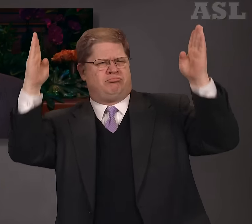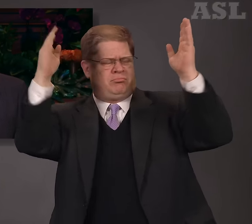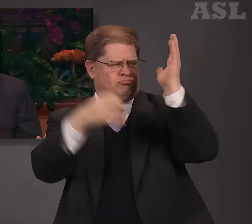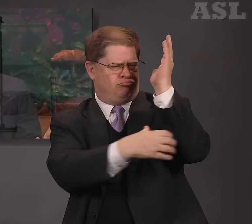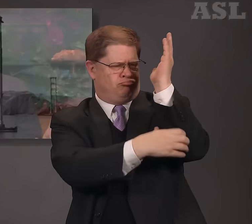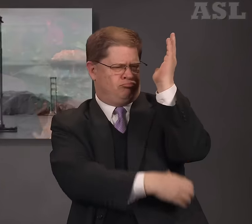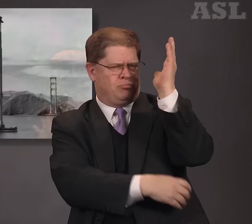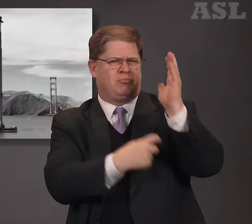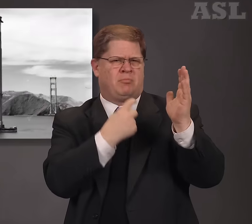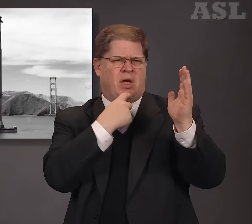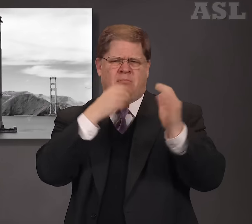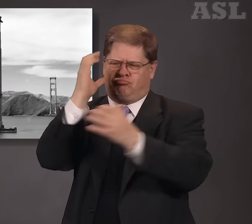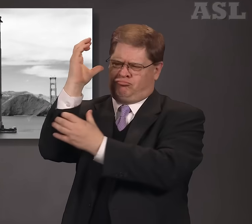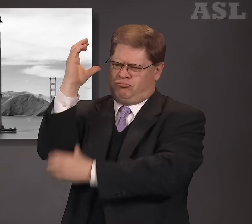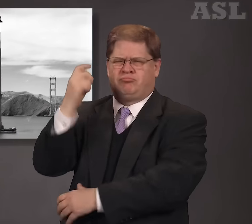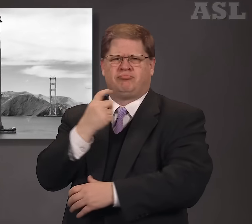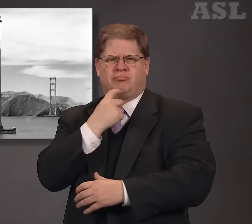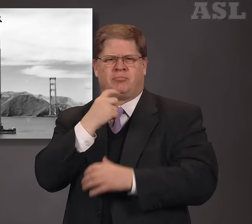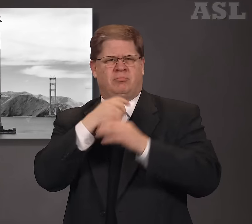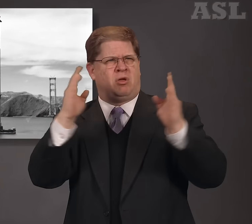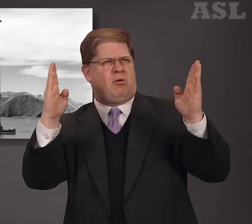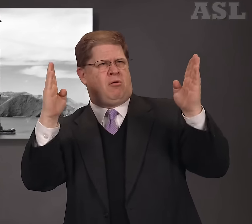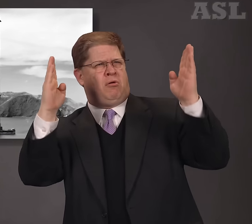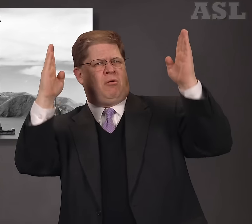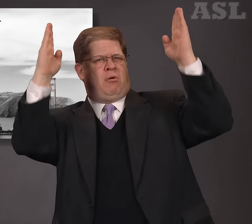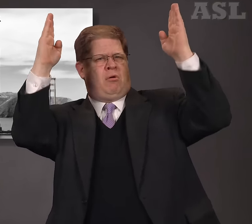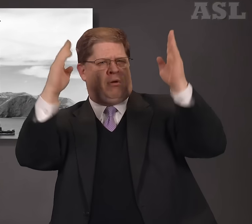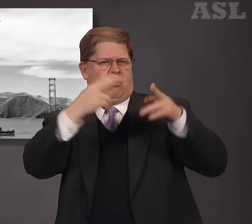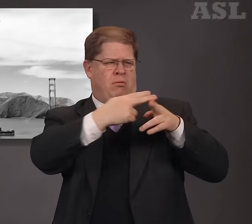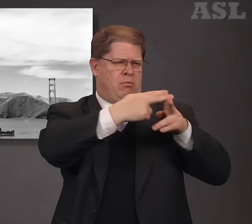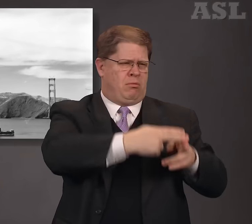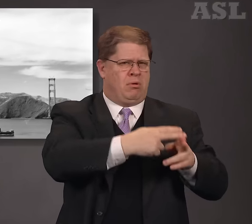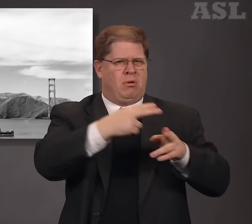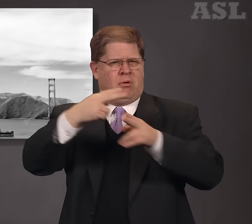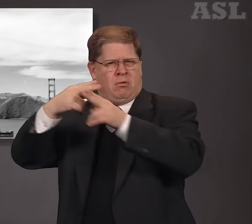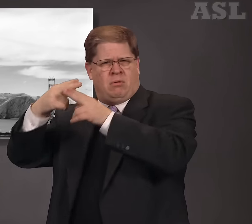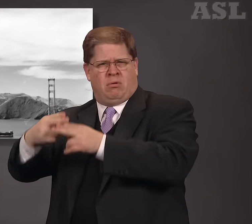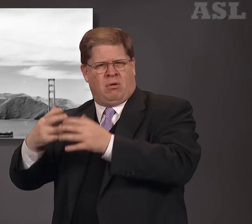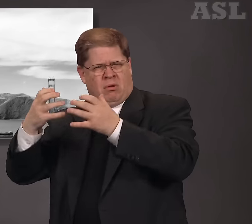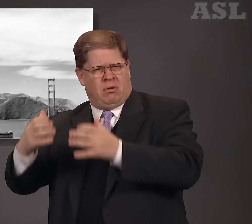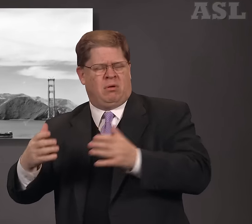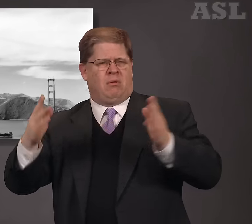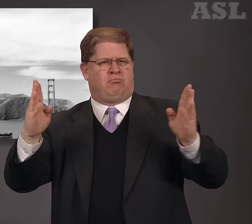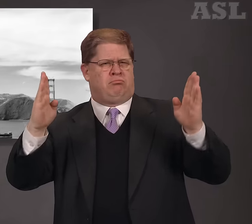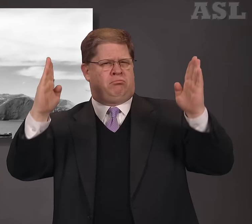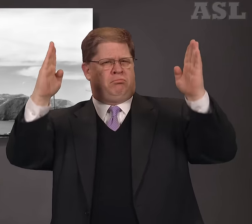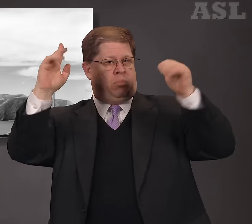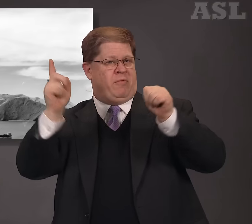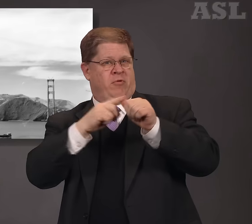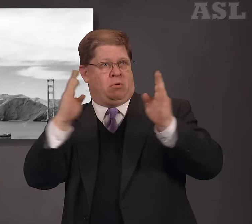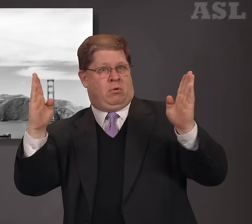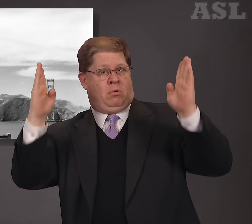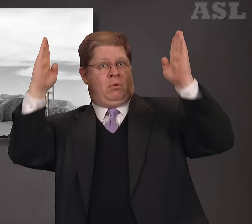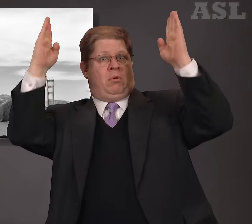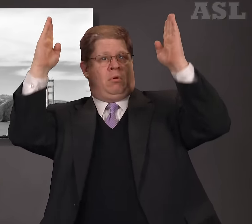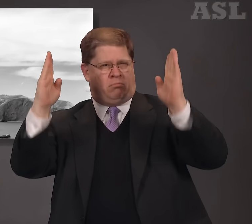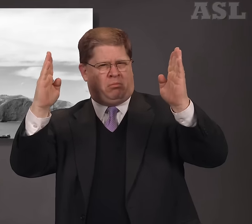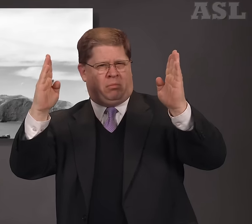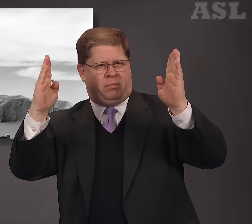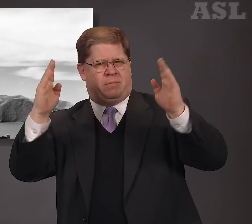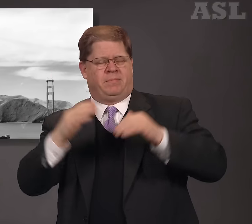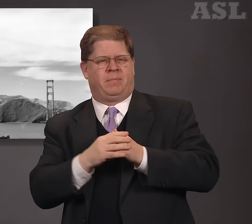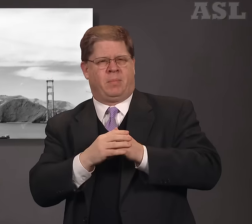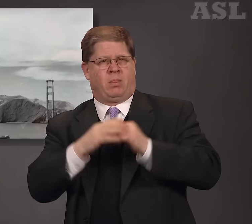piers. The colossal, majestic, weight-bearing twin towers soaring above the ocean were the first elements to be